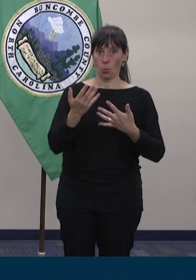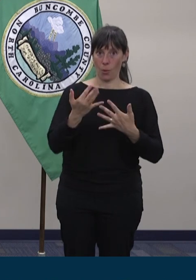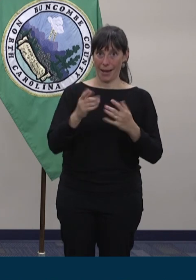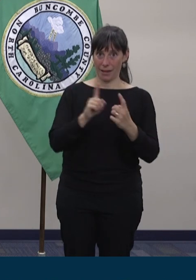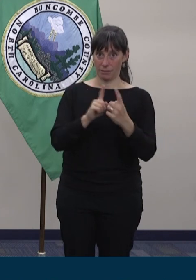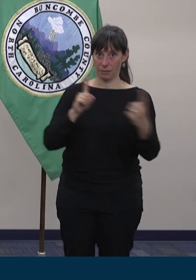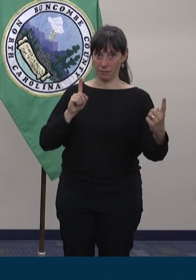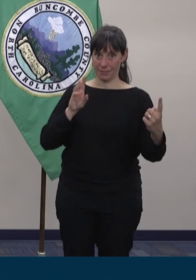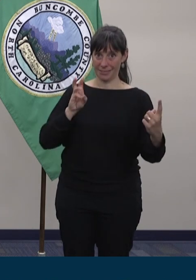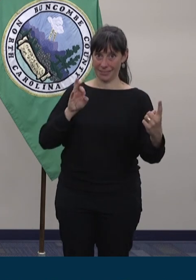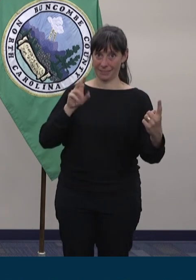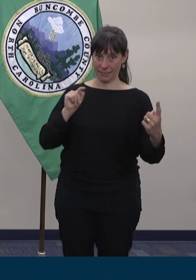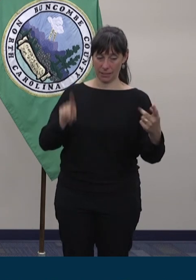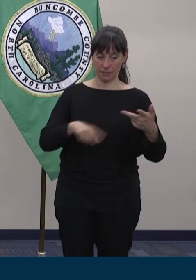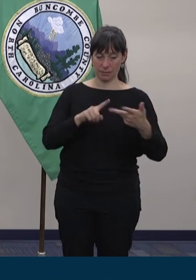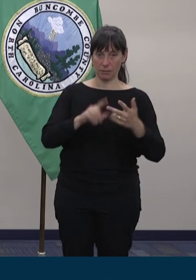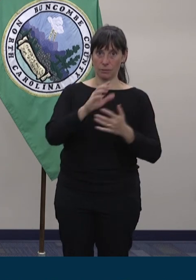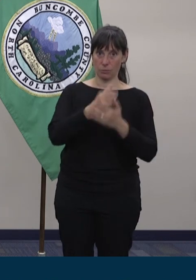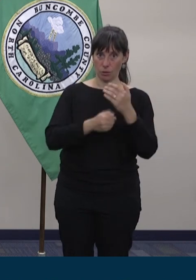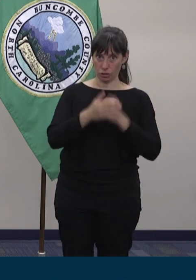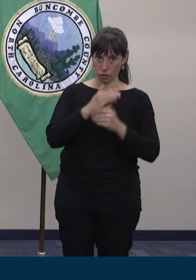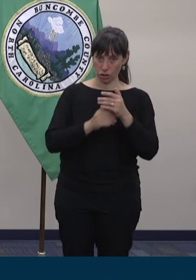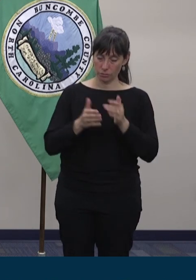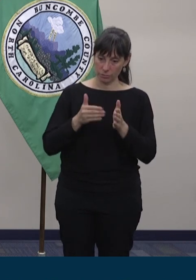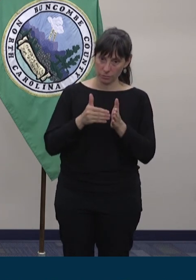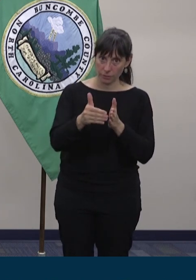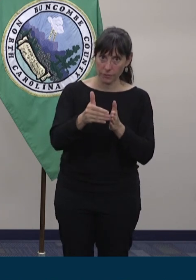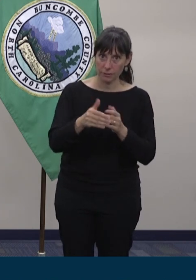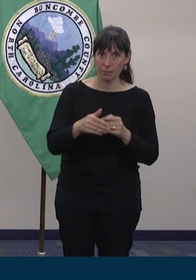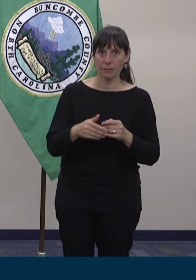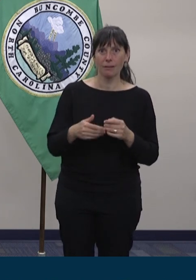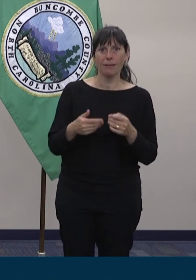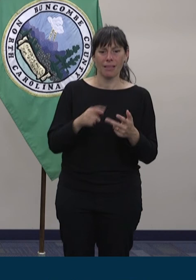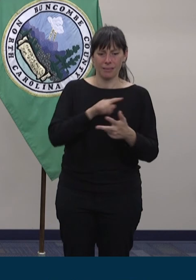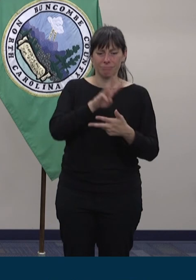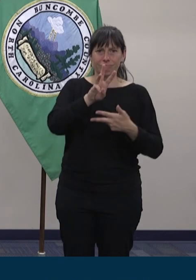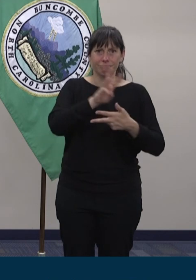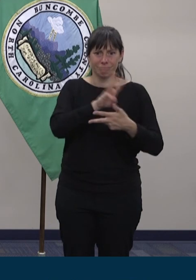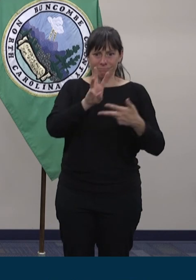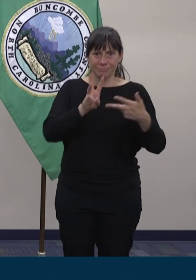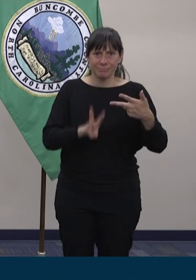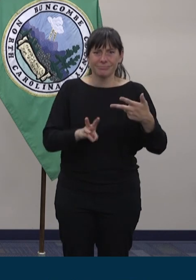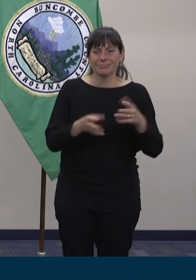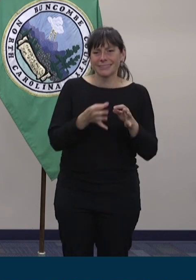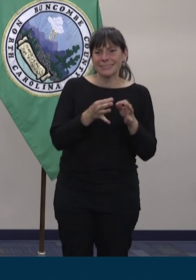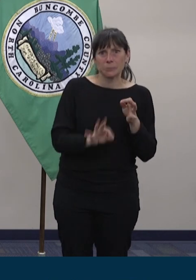frequency. This is a small sacrifice to protect our most vulnerable.